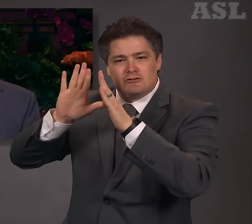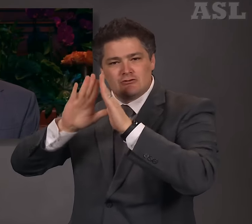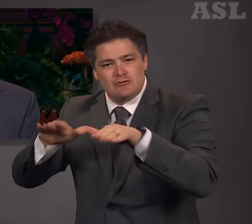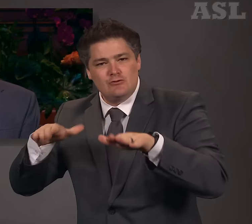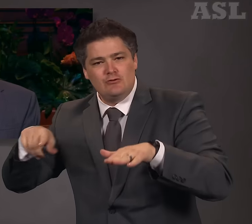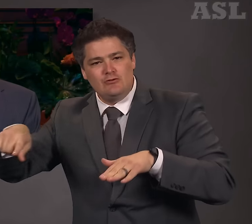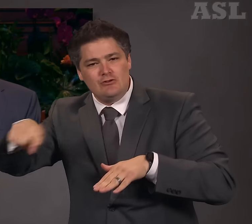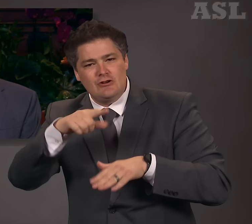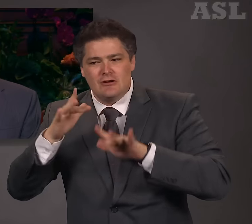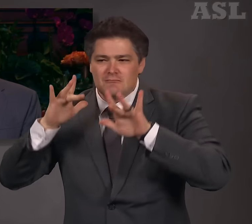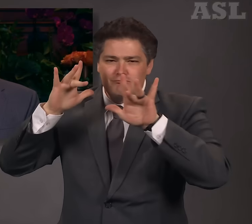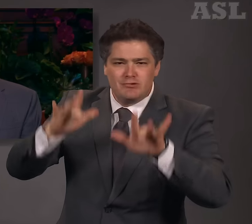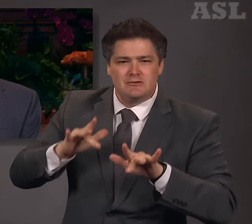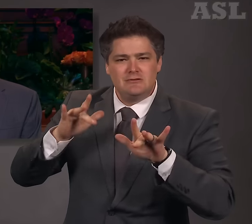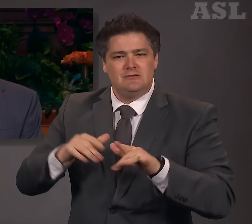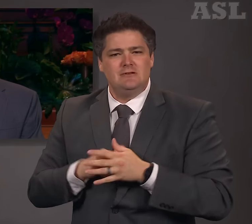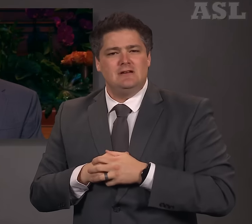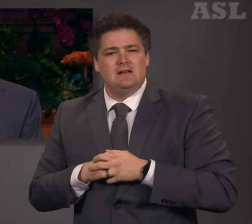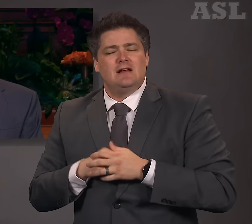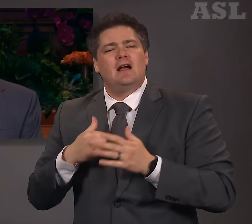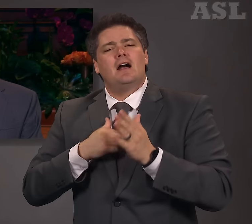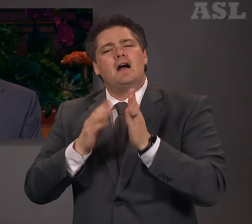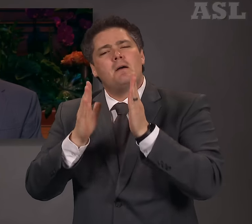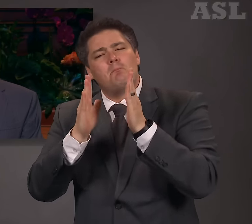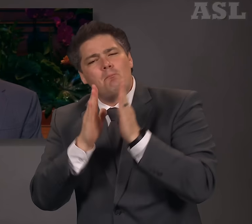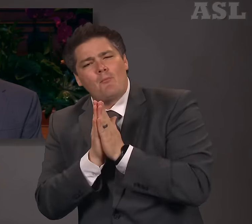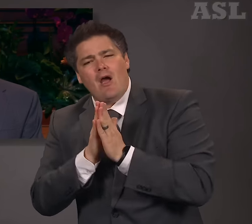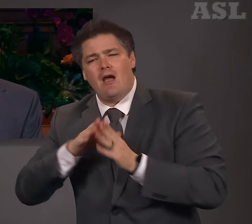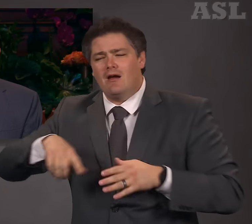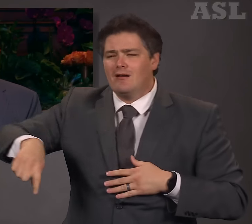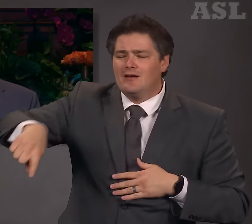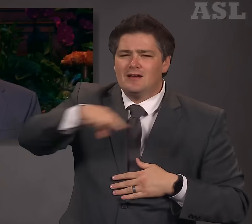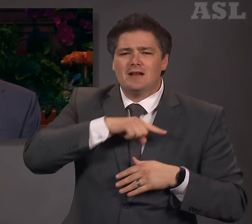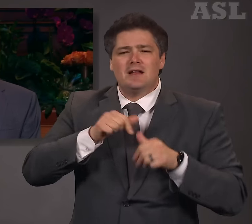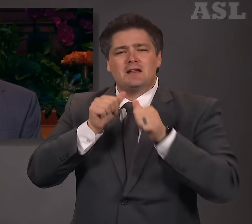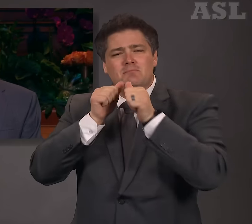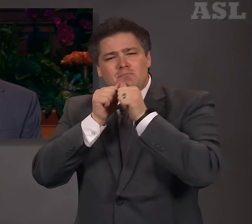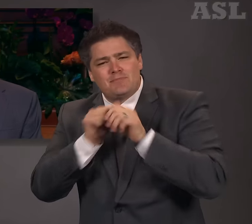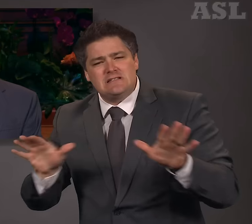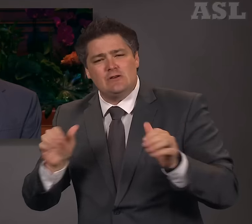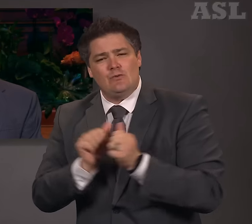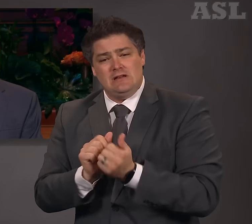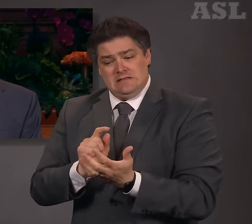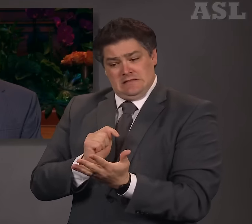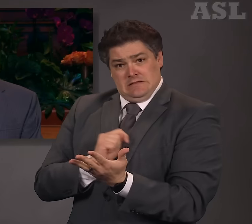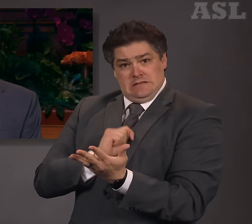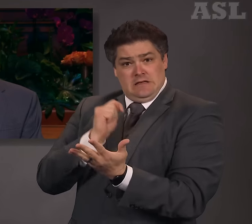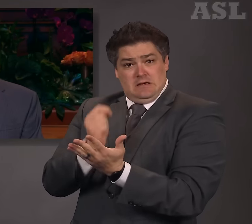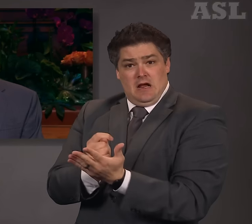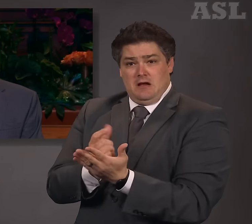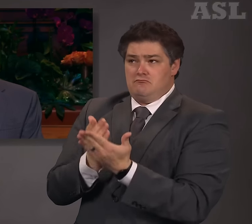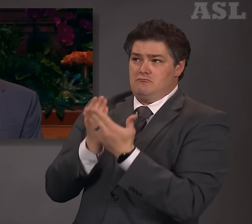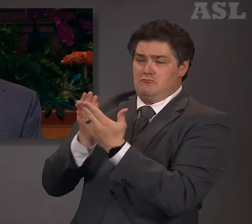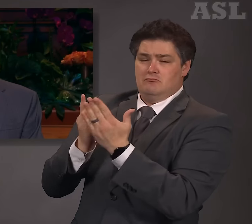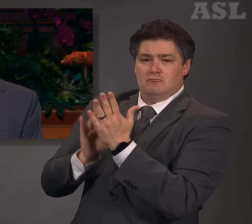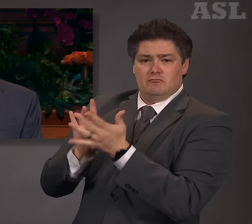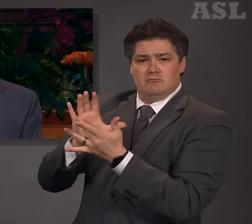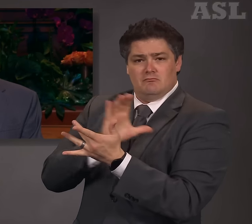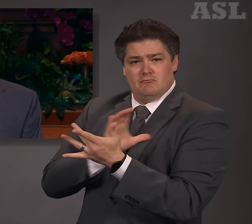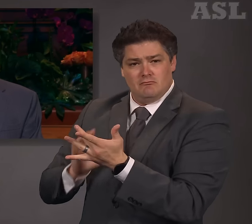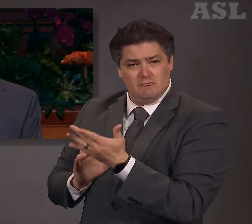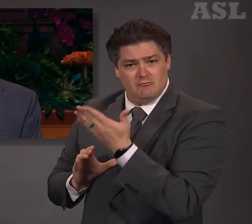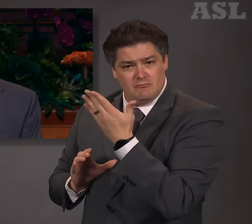men. I pray that we may all be blessed with a burning testimony of the Lord Jesus Christ. Rejoice